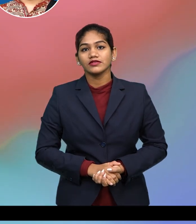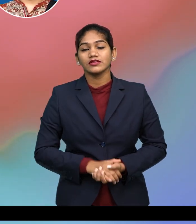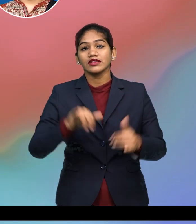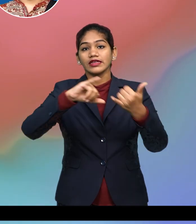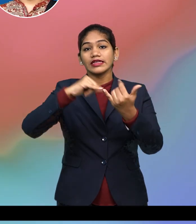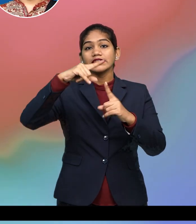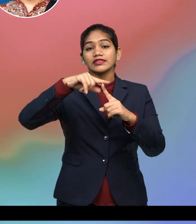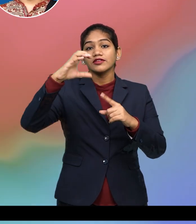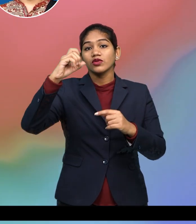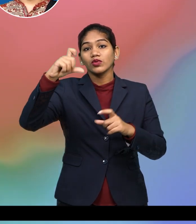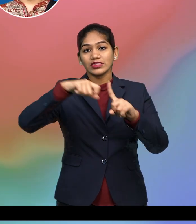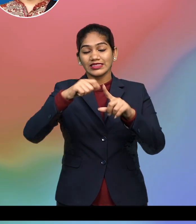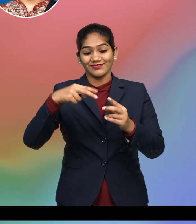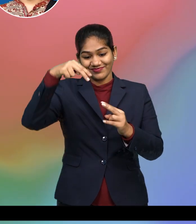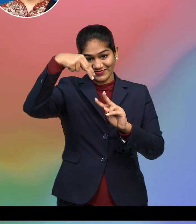stalk,